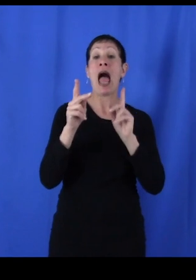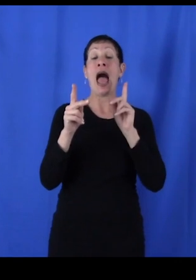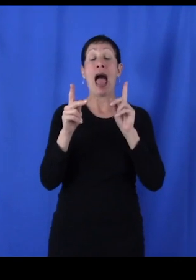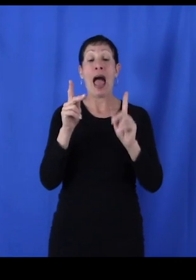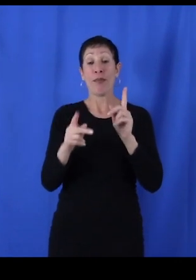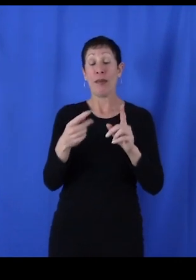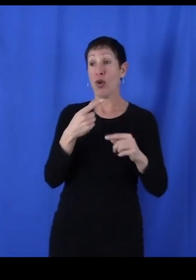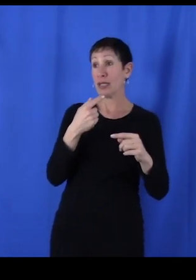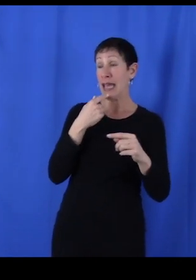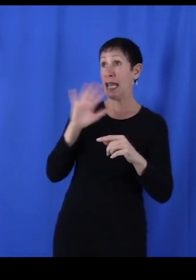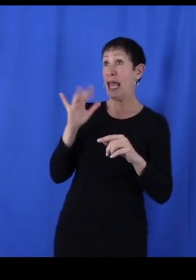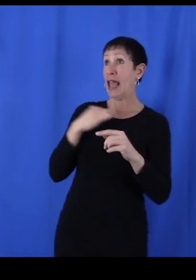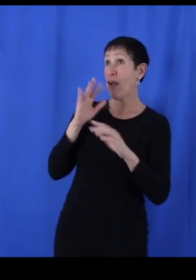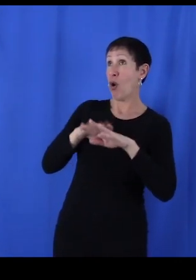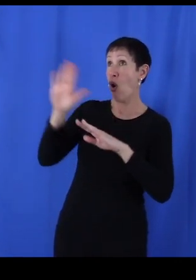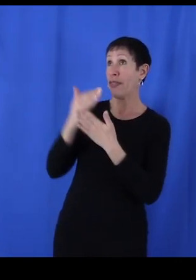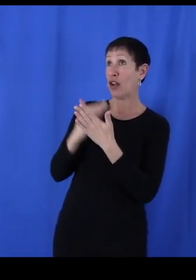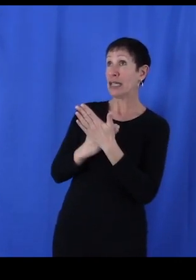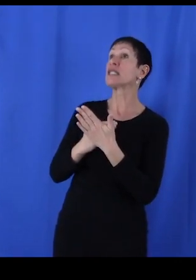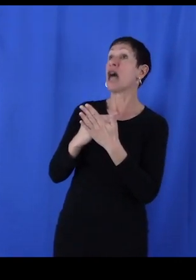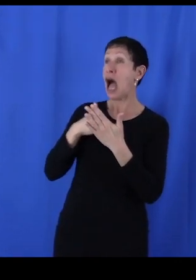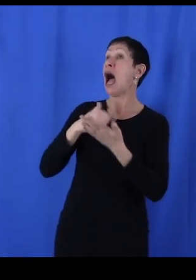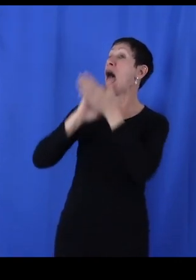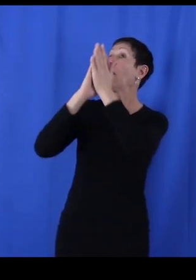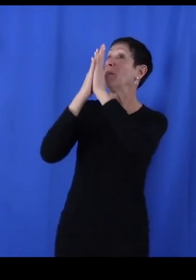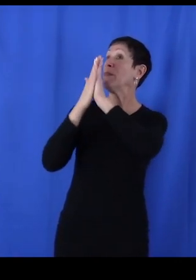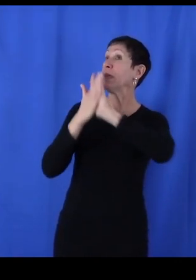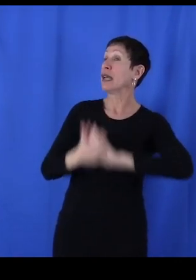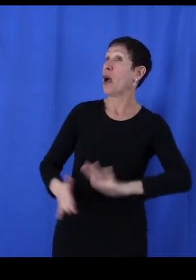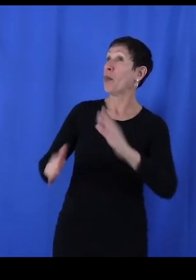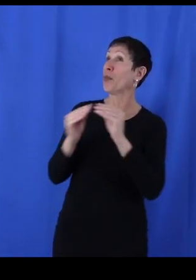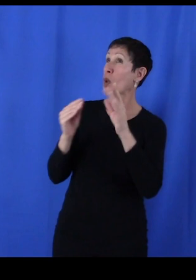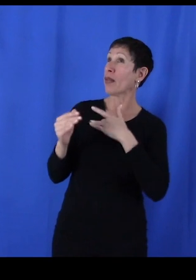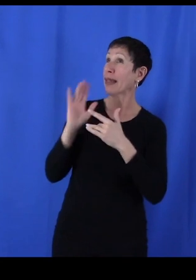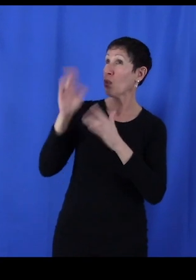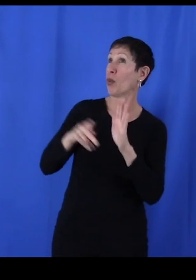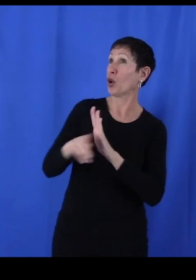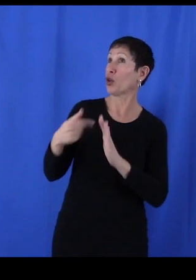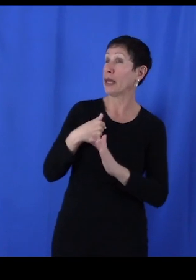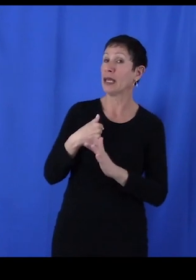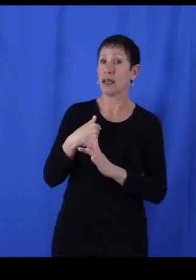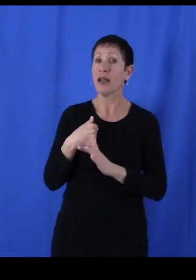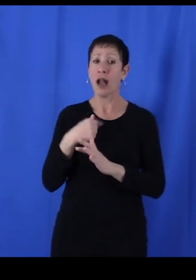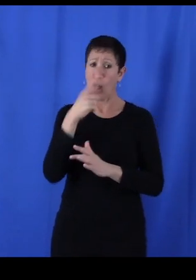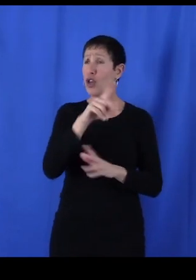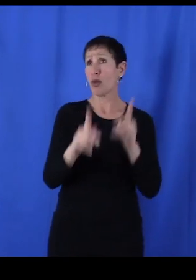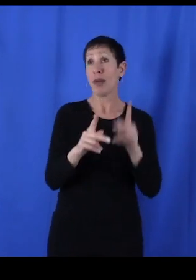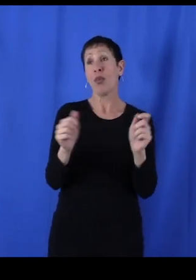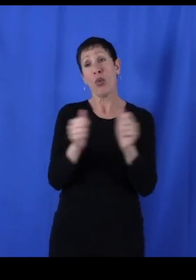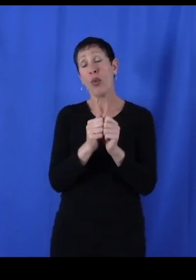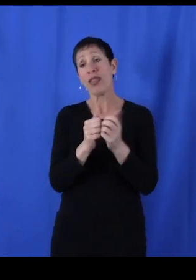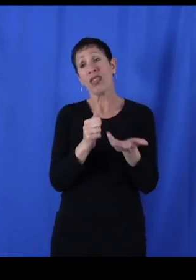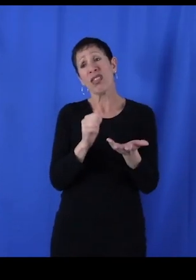that if they were pinpointed by the police, the heat list, they also became more likely to be murdered. Right? These